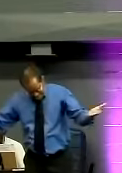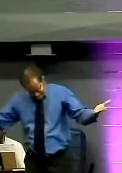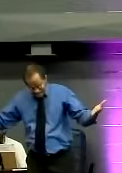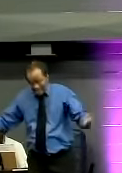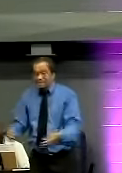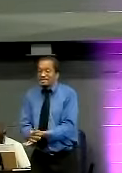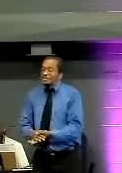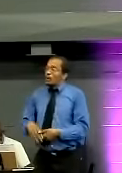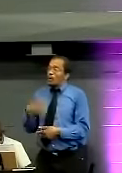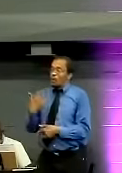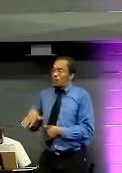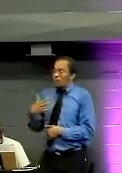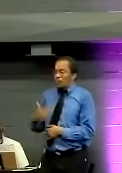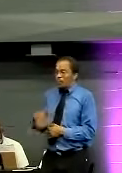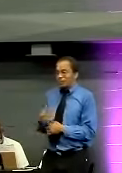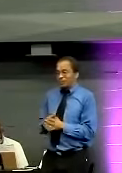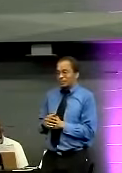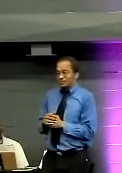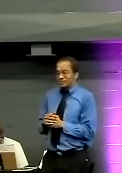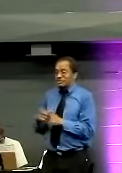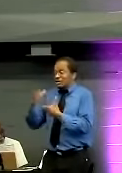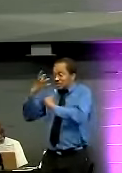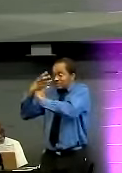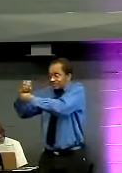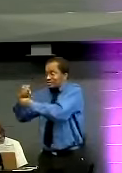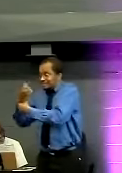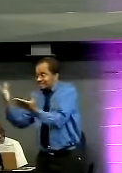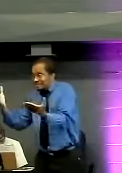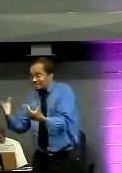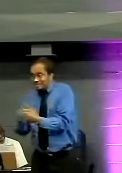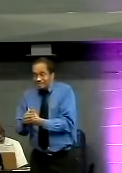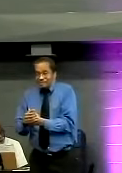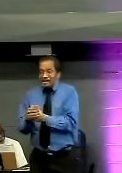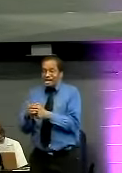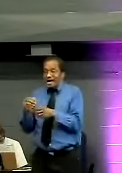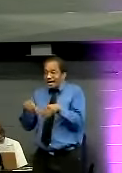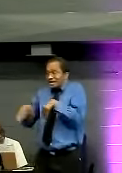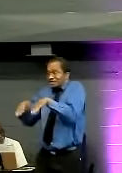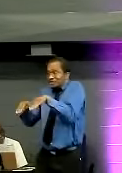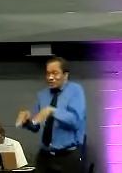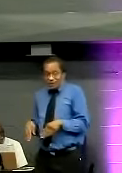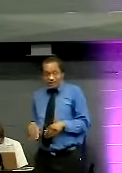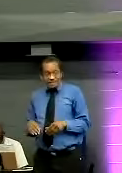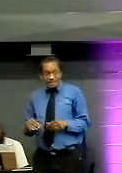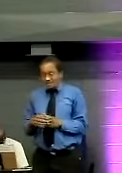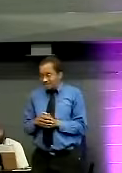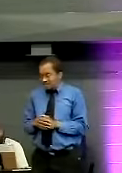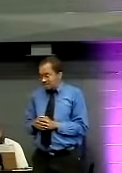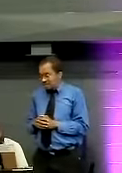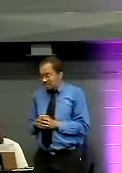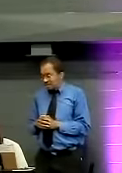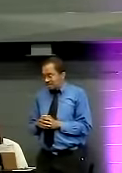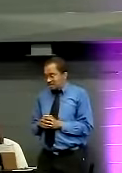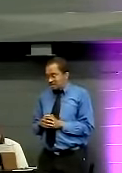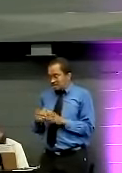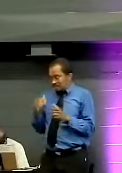That's Chester Baldwin, as he was saying, trust in the light. As you walk in with that gown with all your back out, don't do that. Y'all got to watch this